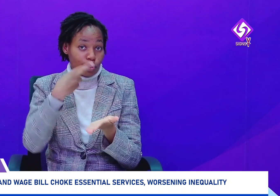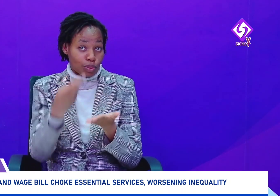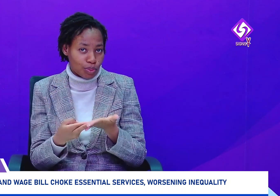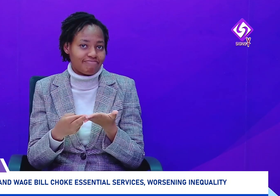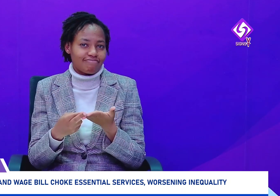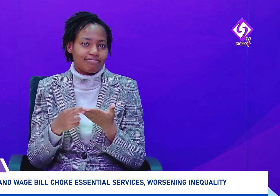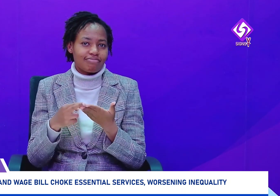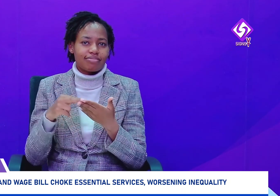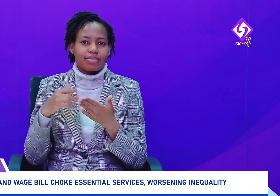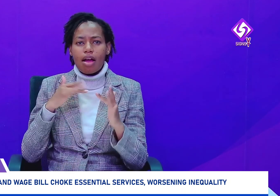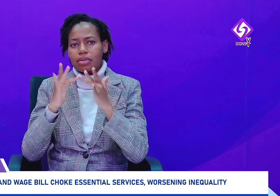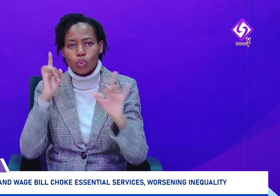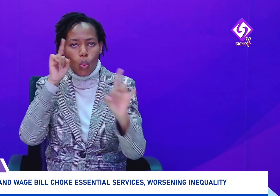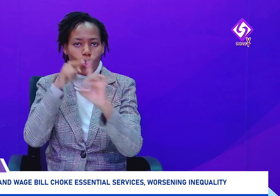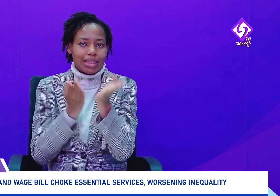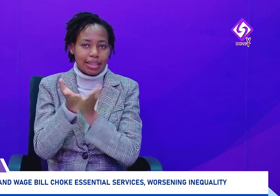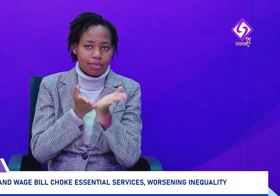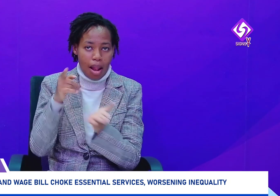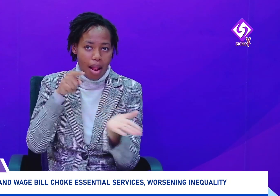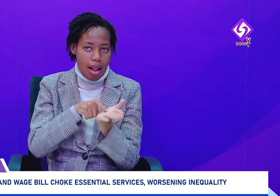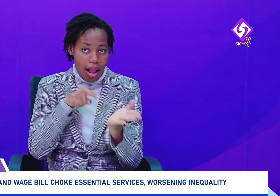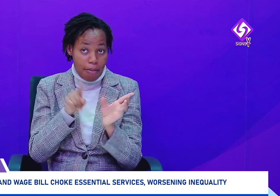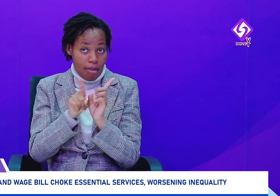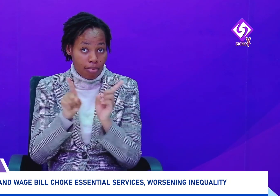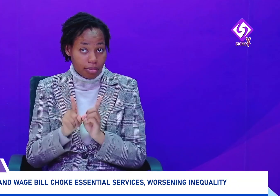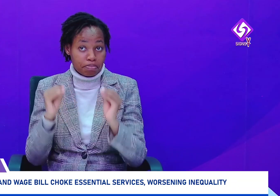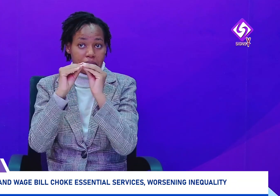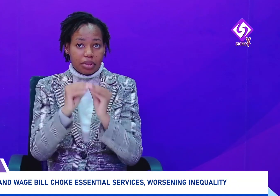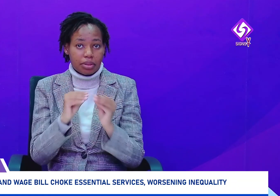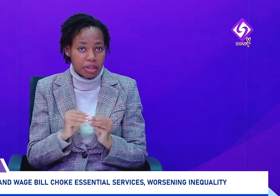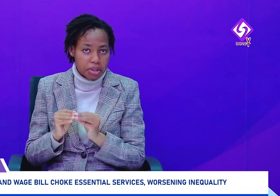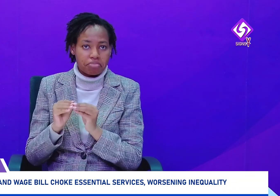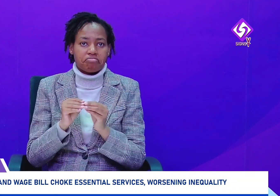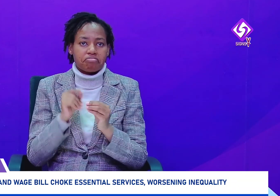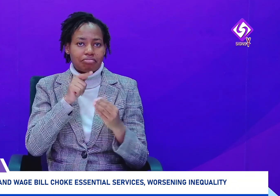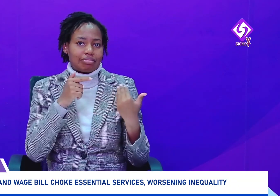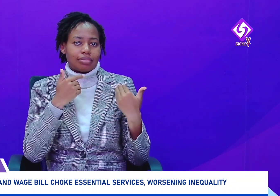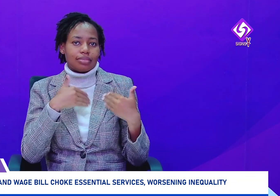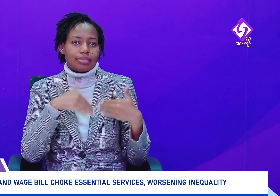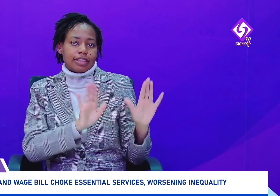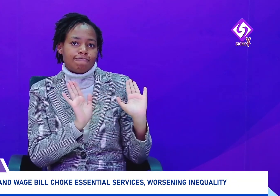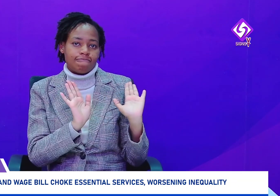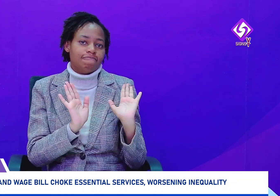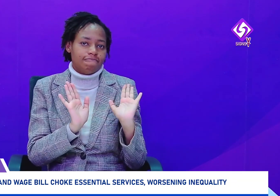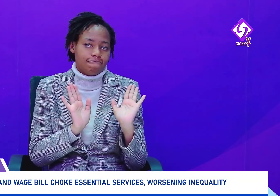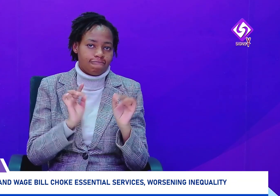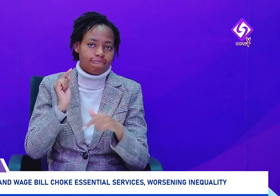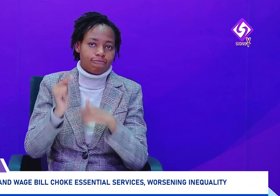The reports indicate that the bulk of country's financial resources are being channeled towards serving